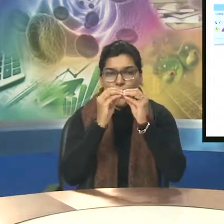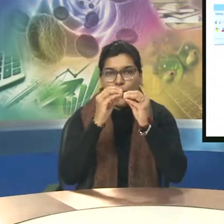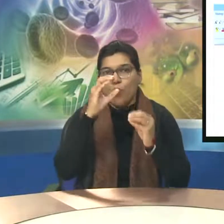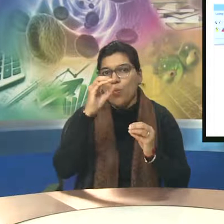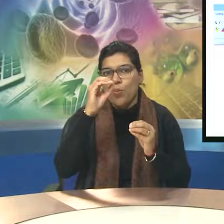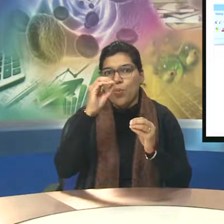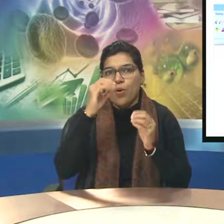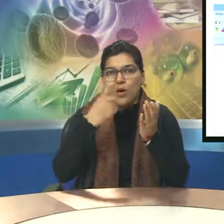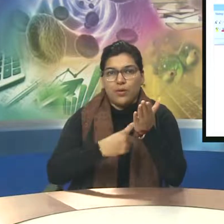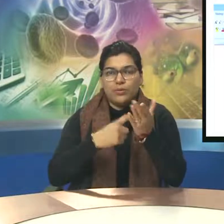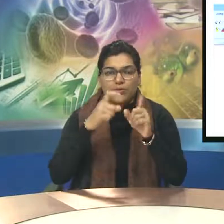Border